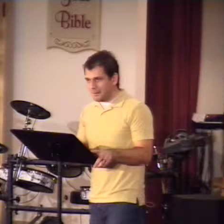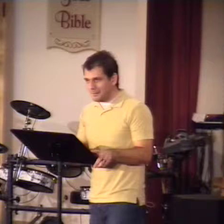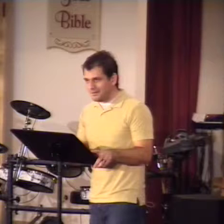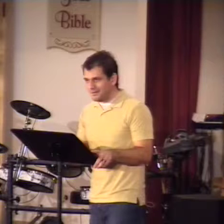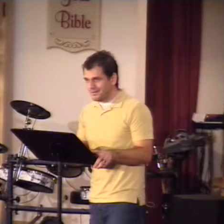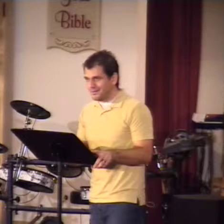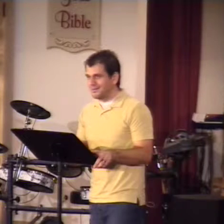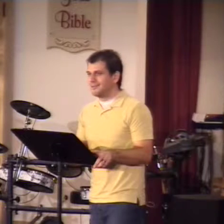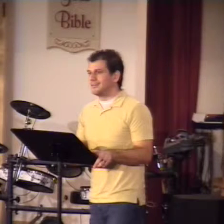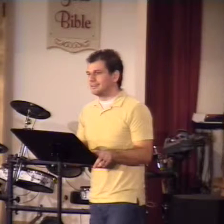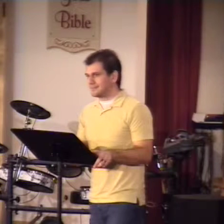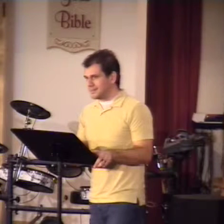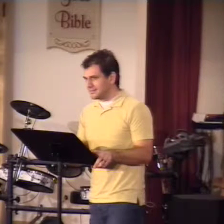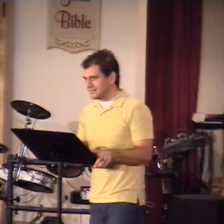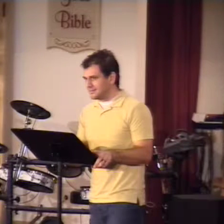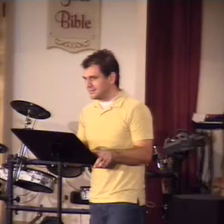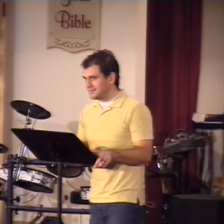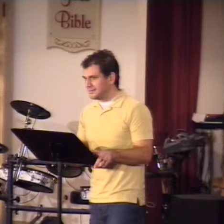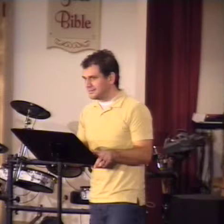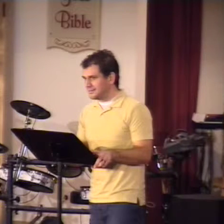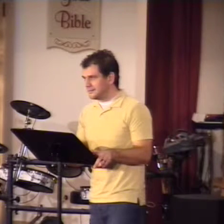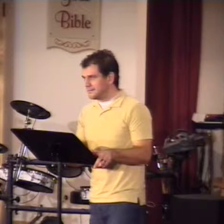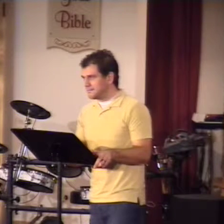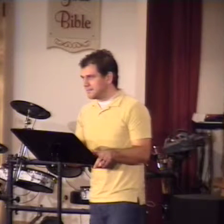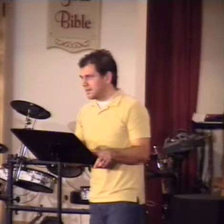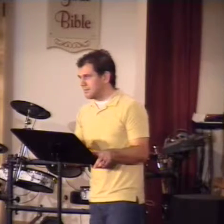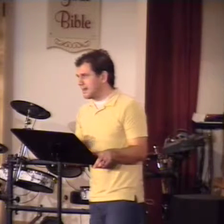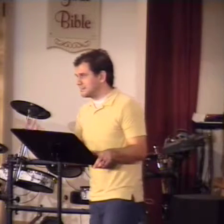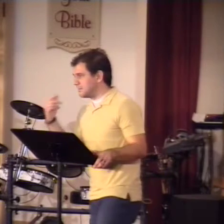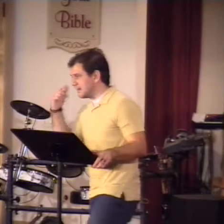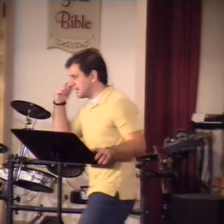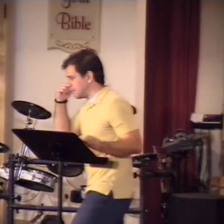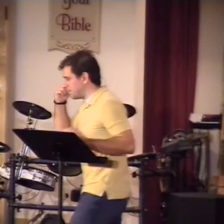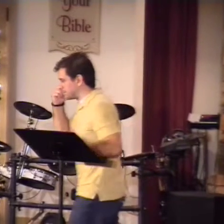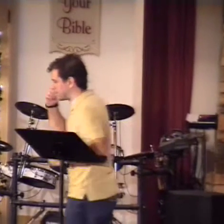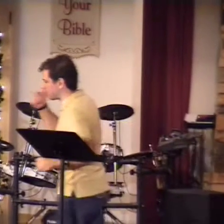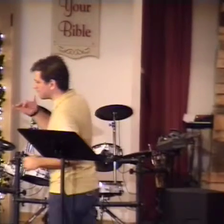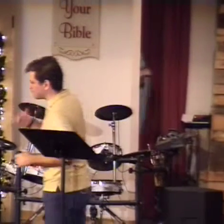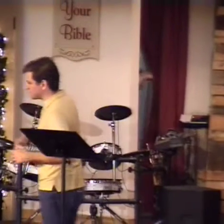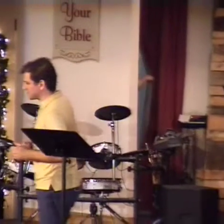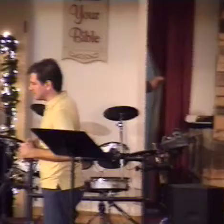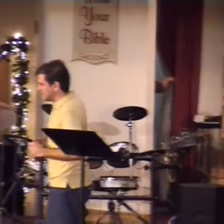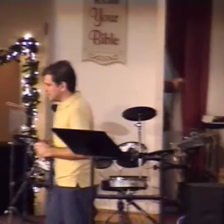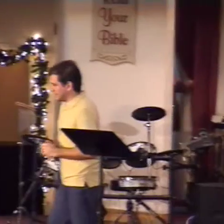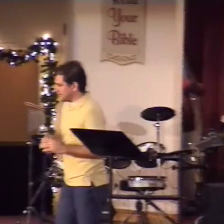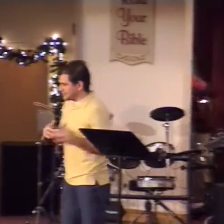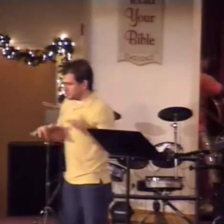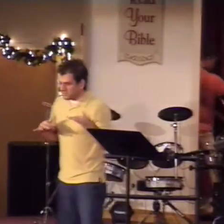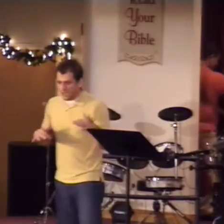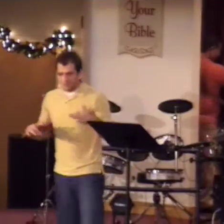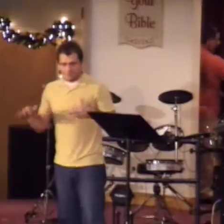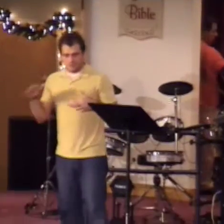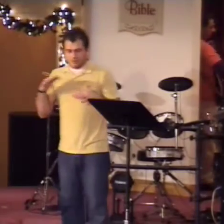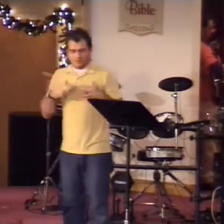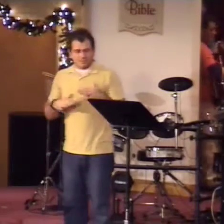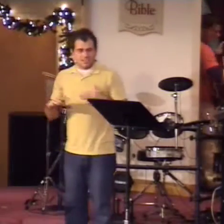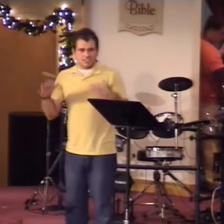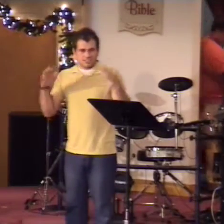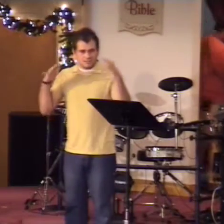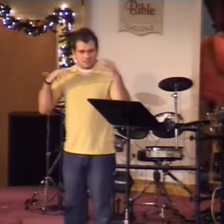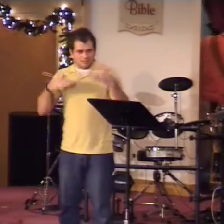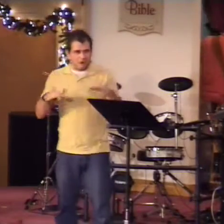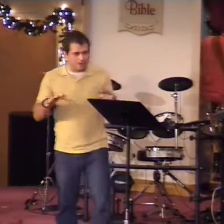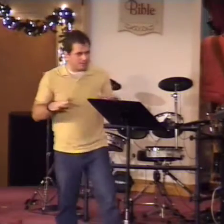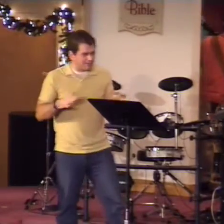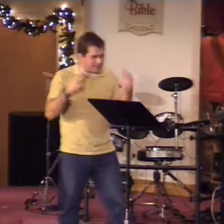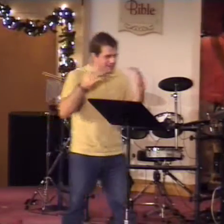2016, stop and give thanks. I'm going to ask the band to come up as I pray for us and lead us into a time of, you know, invitation